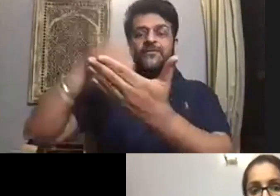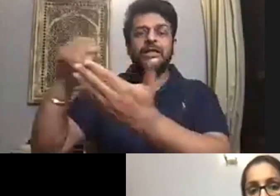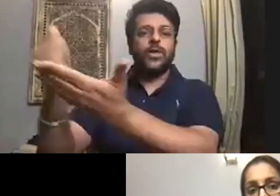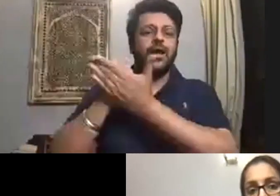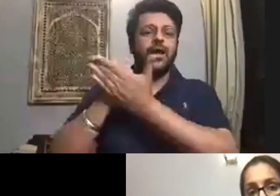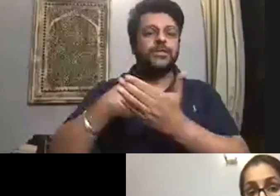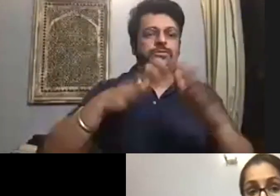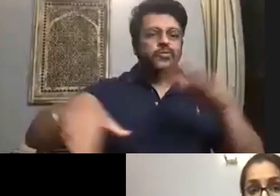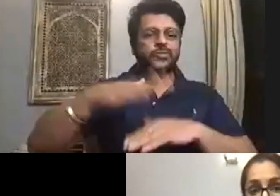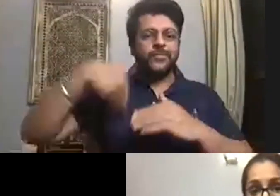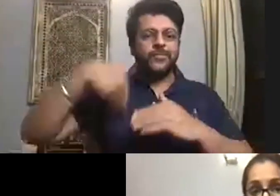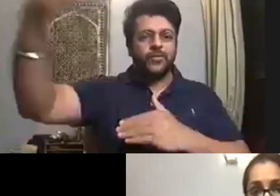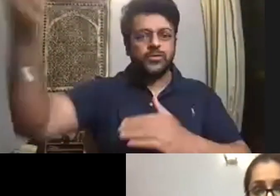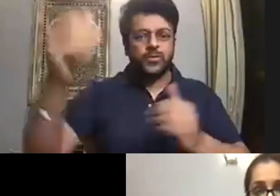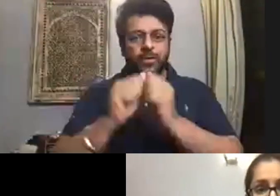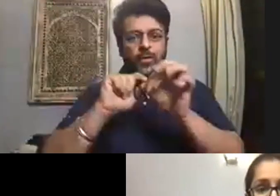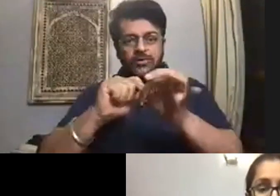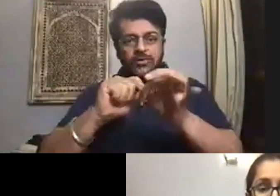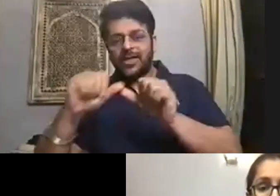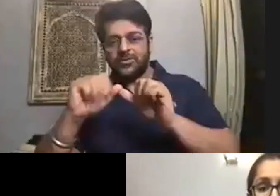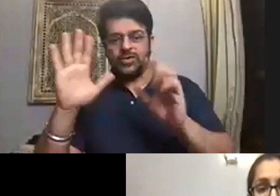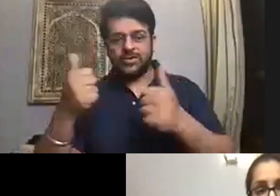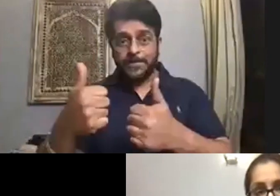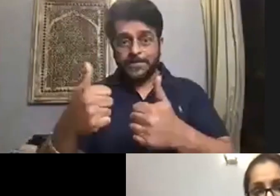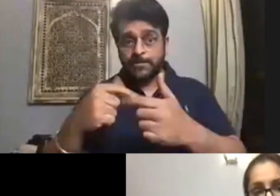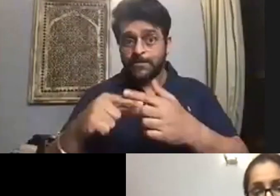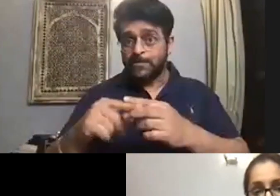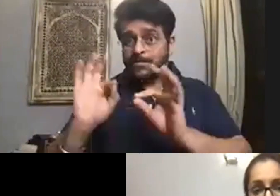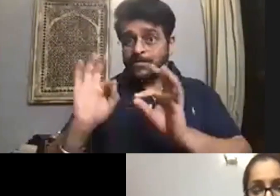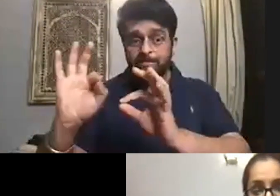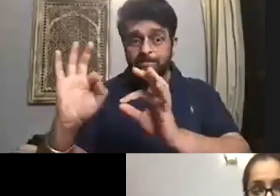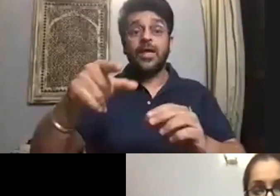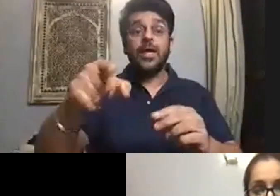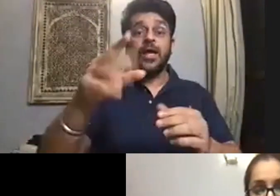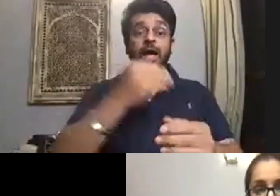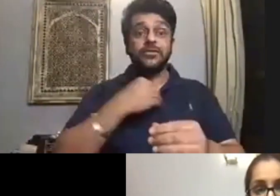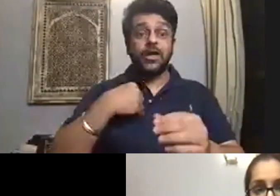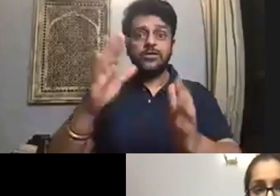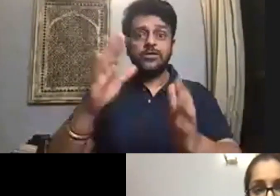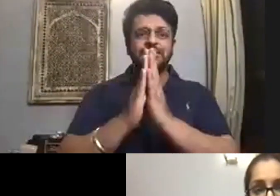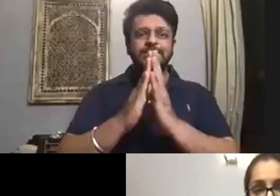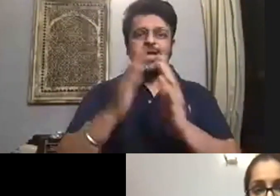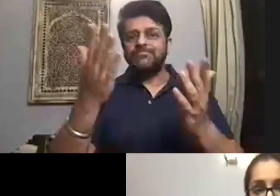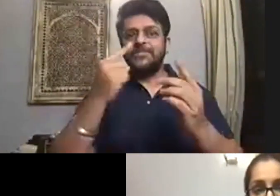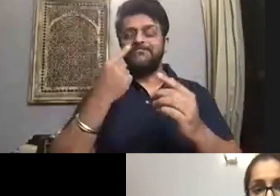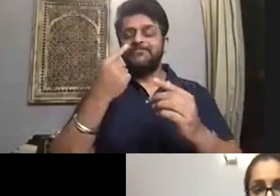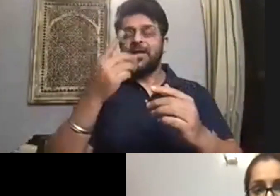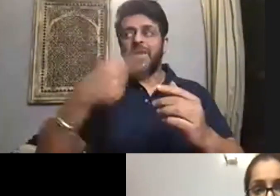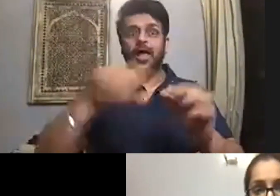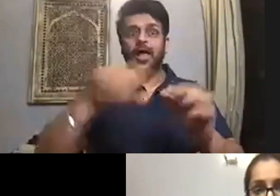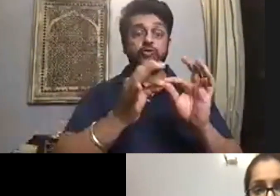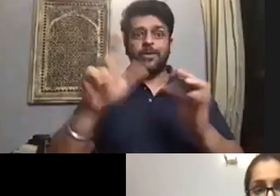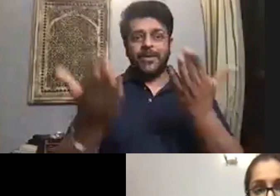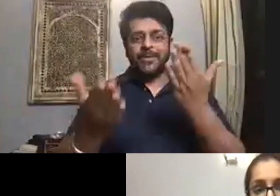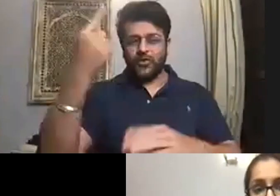Any information you need regarding COVID, so that form will really help us with that. And